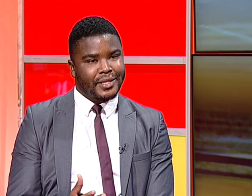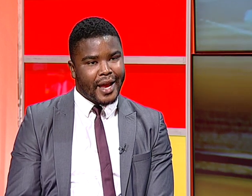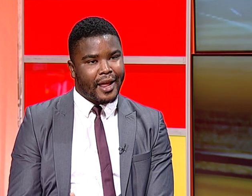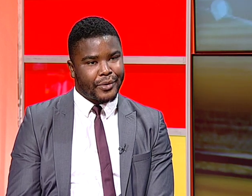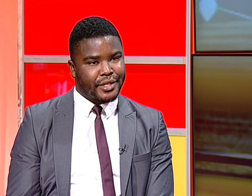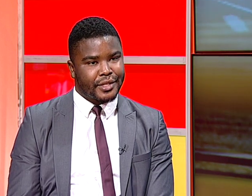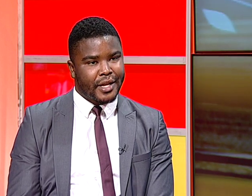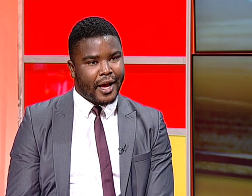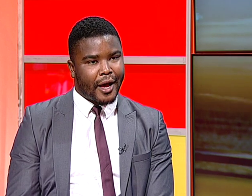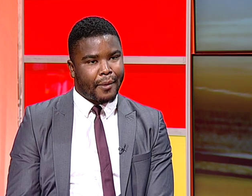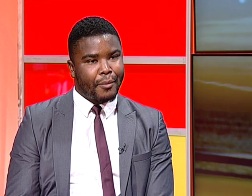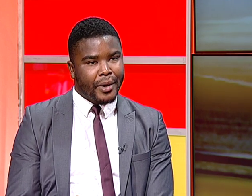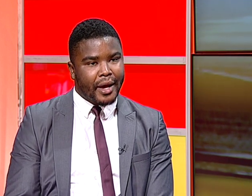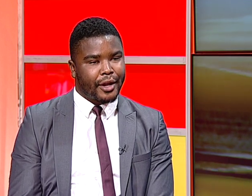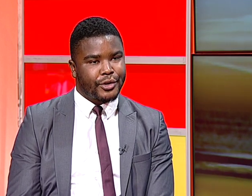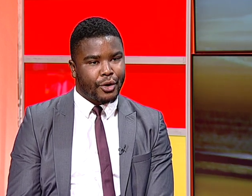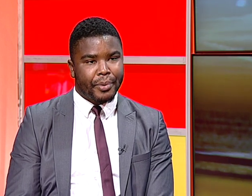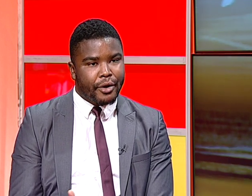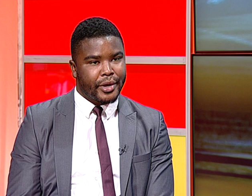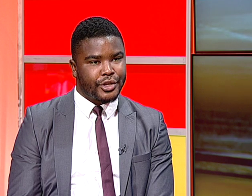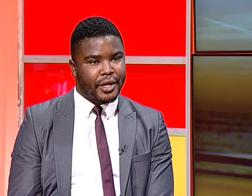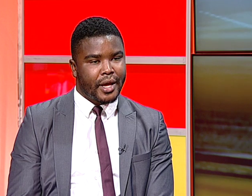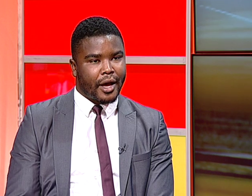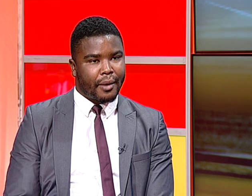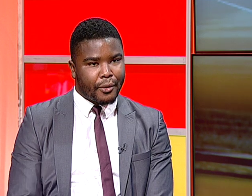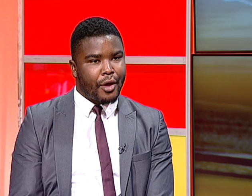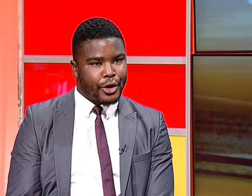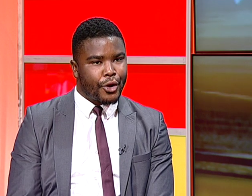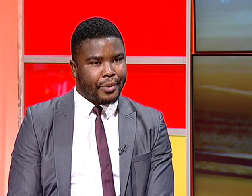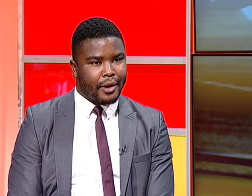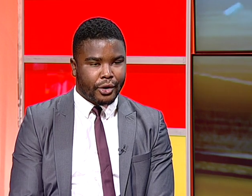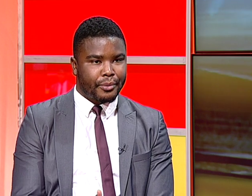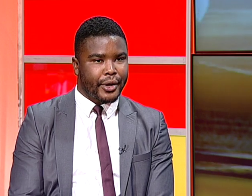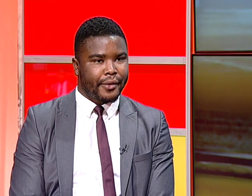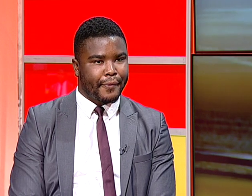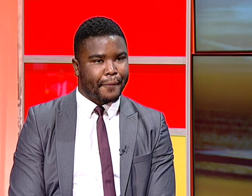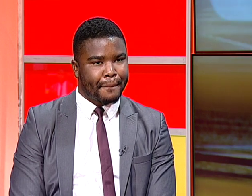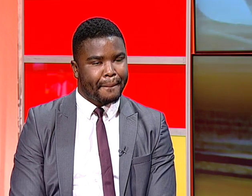sign languages per country or per region around the globe? Yeah, Dr. Murray?